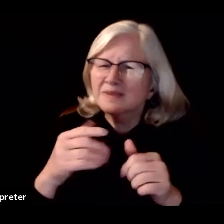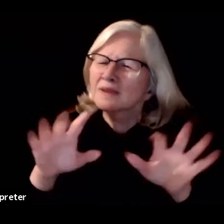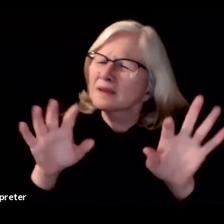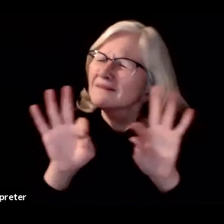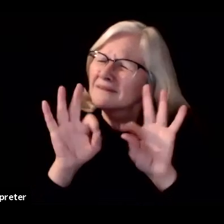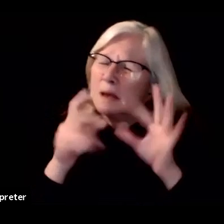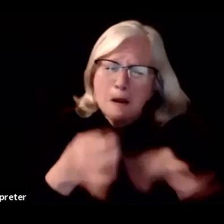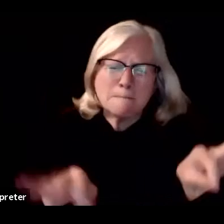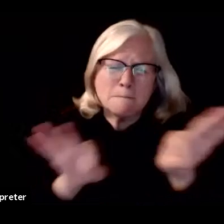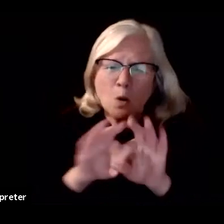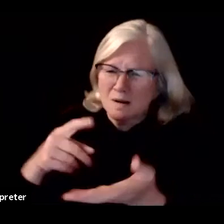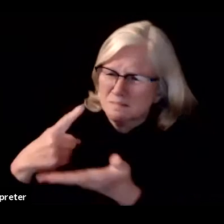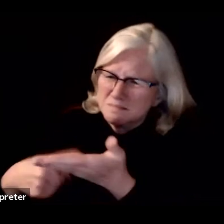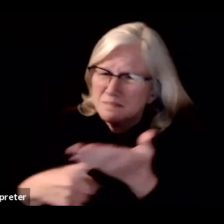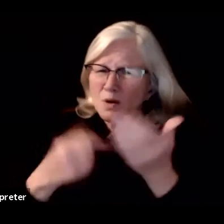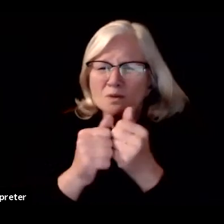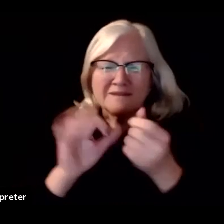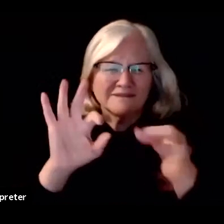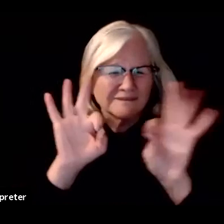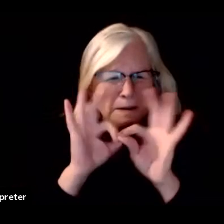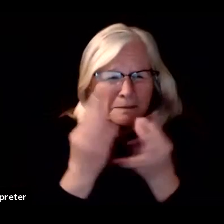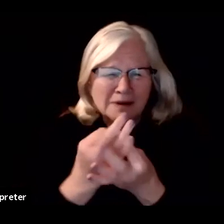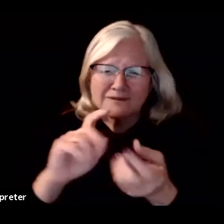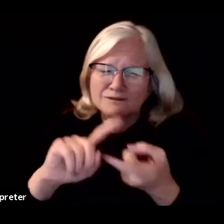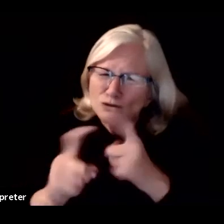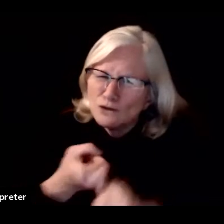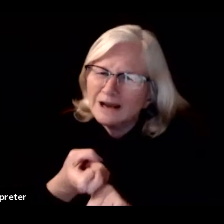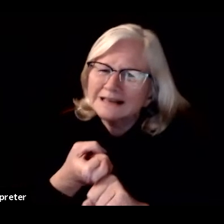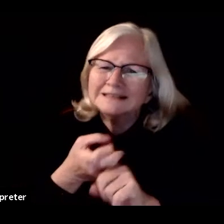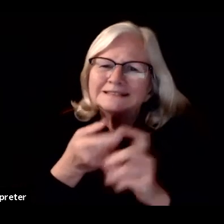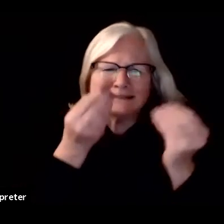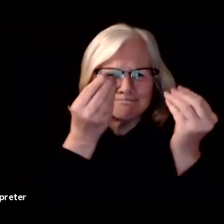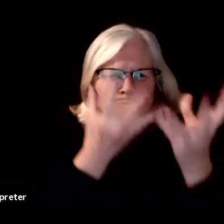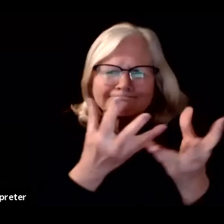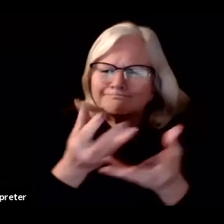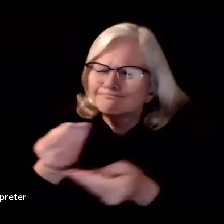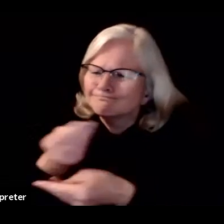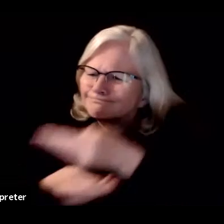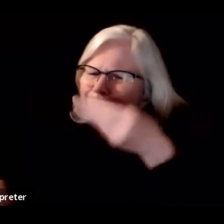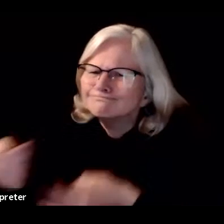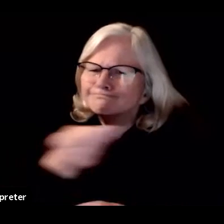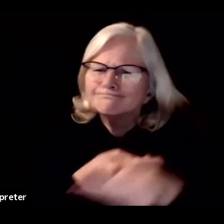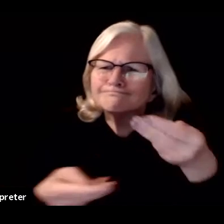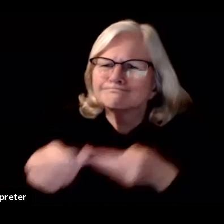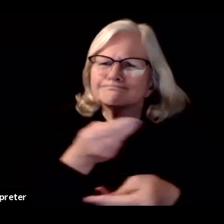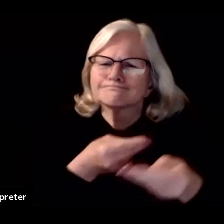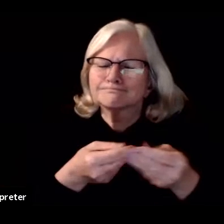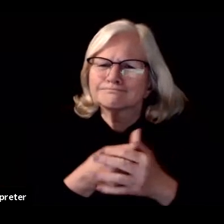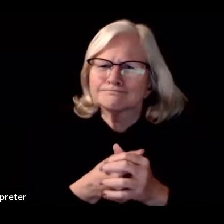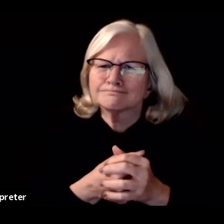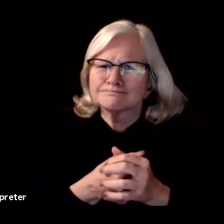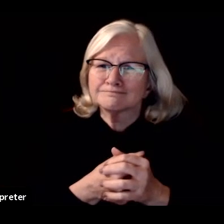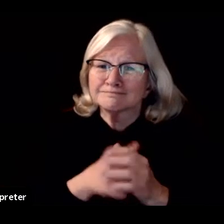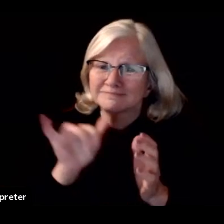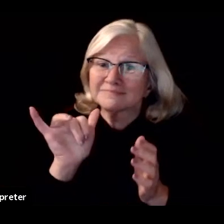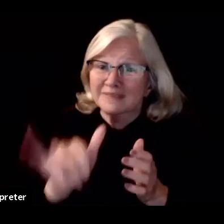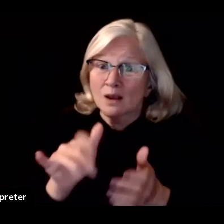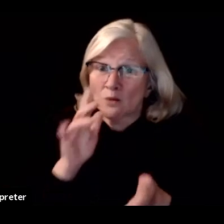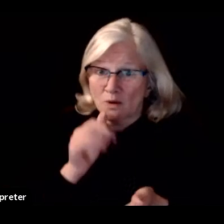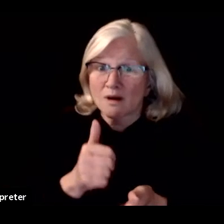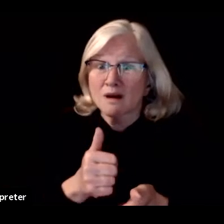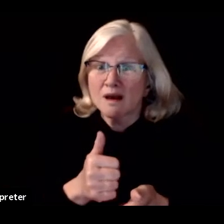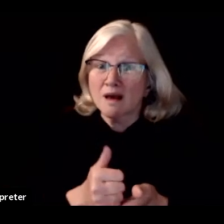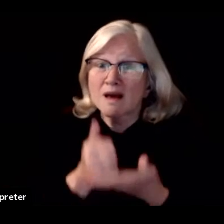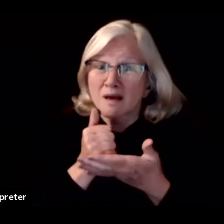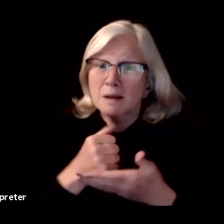time with a group of friends. Sharing information helps everybody make better informed decisions about what they personally